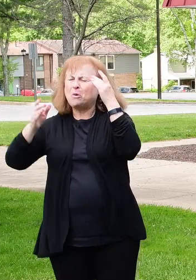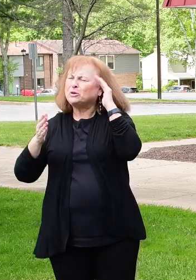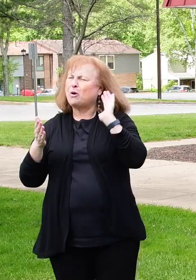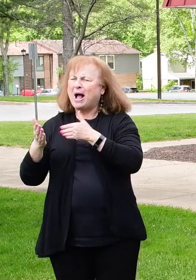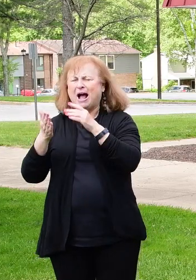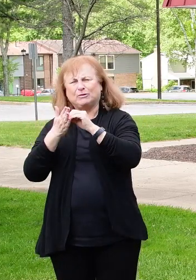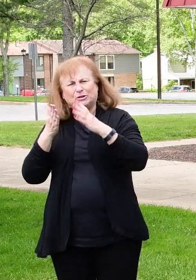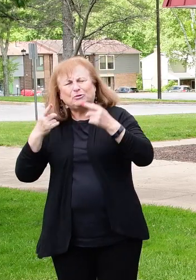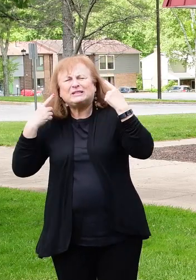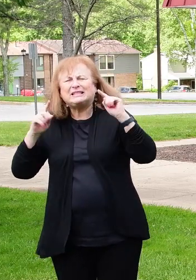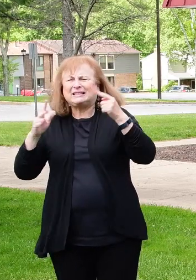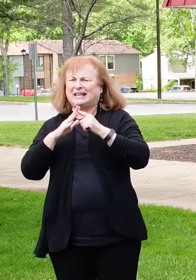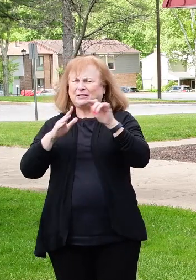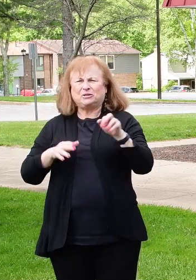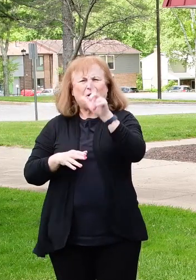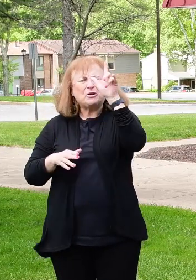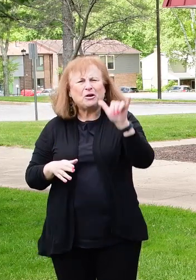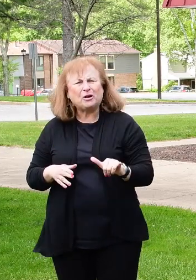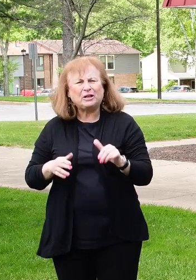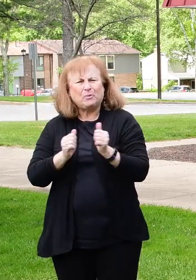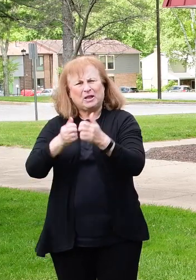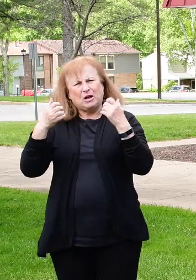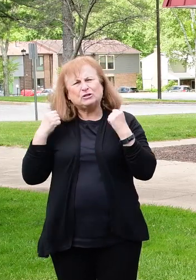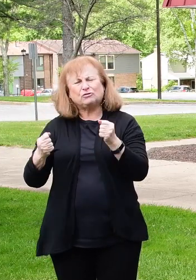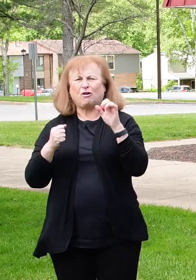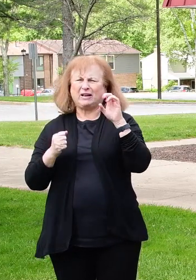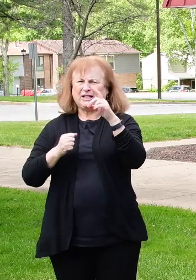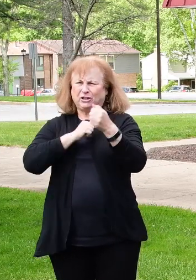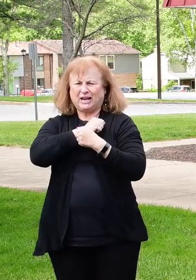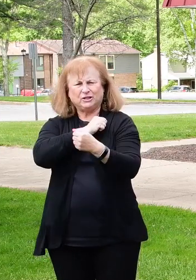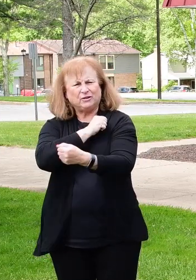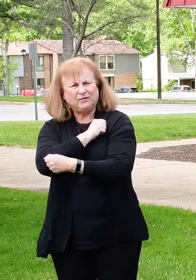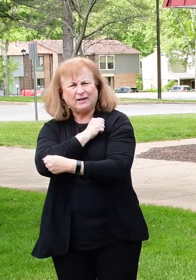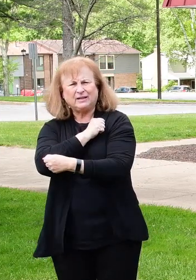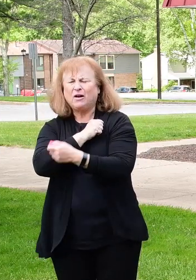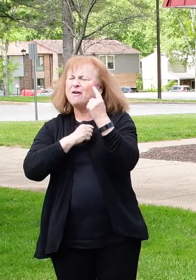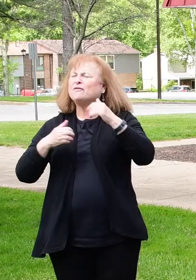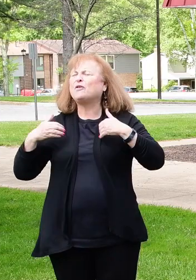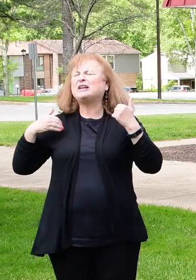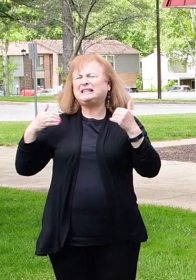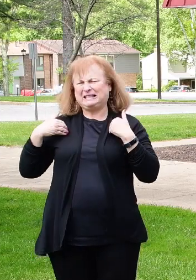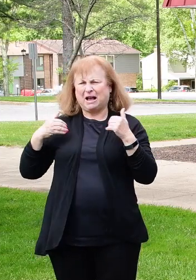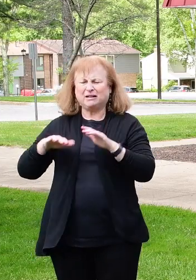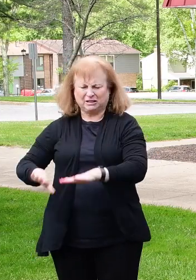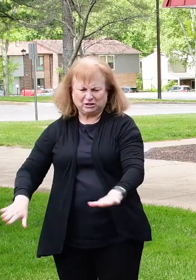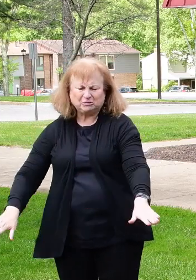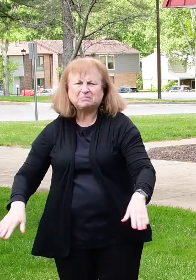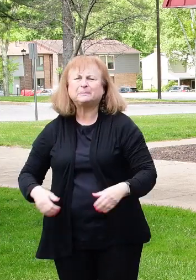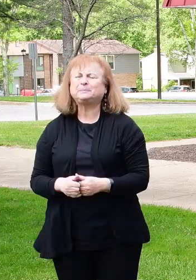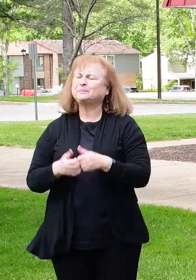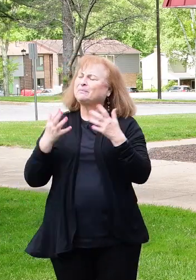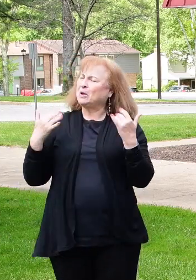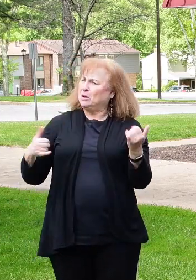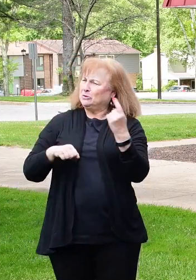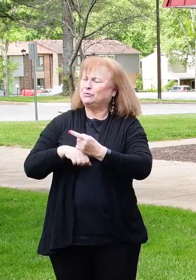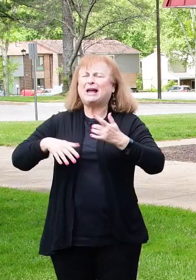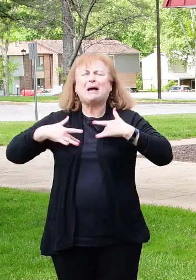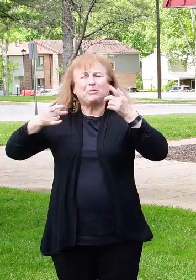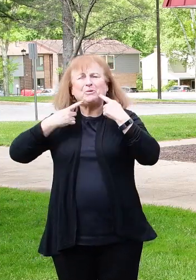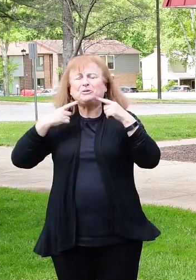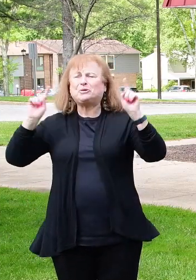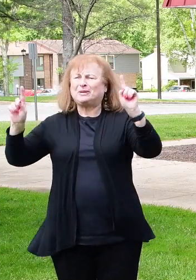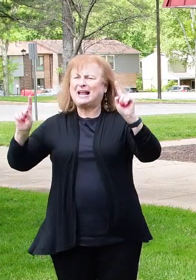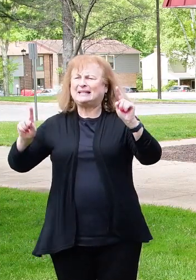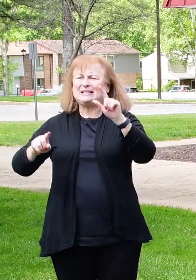students starts early with a strong educational foundation for our youngest learners. And today I'm thrilled to